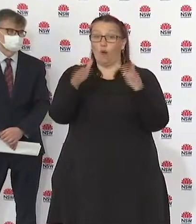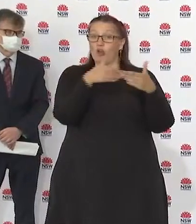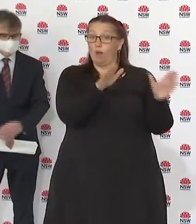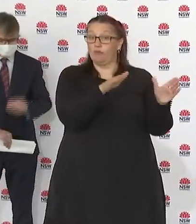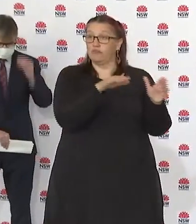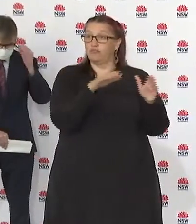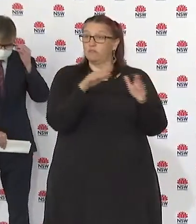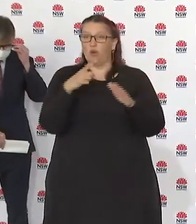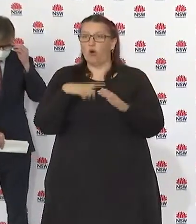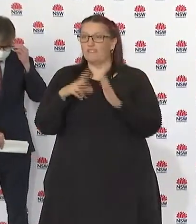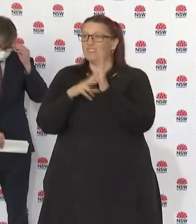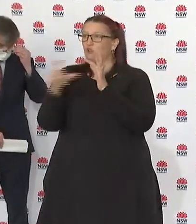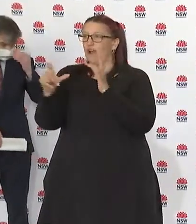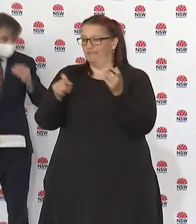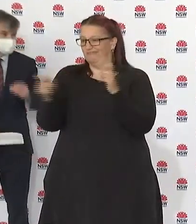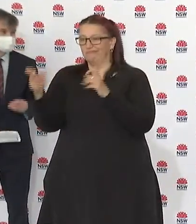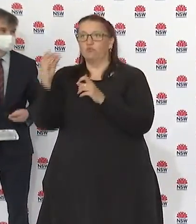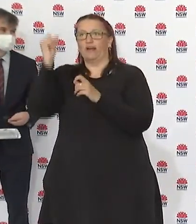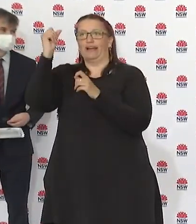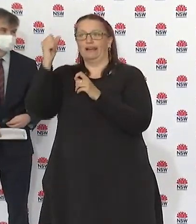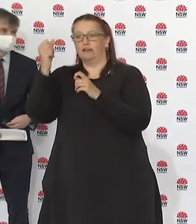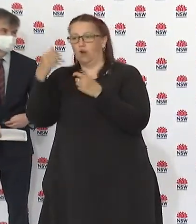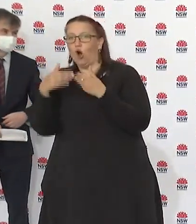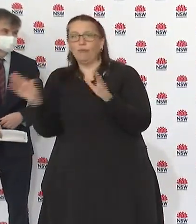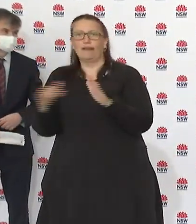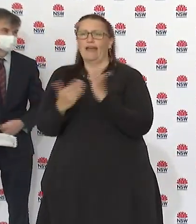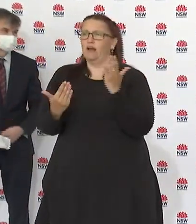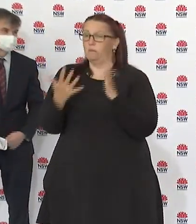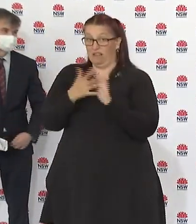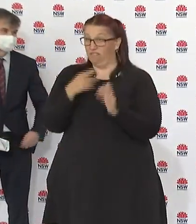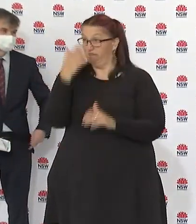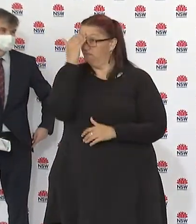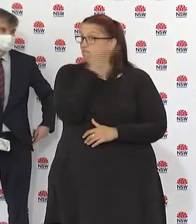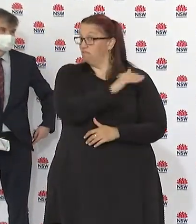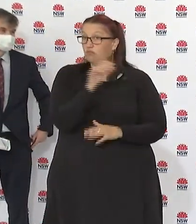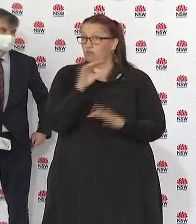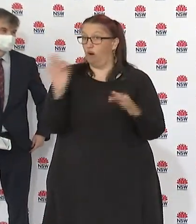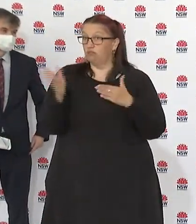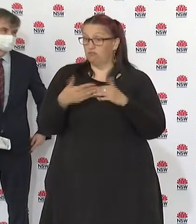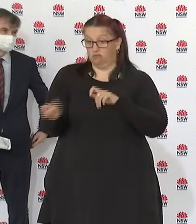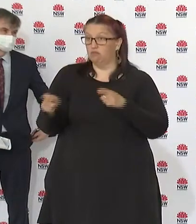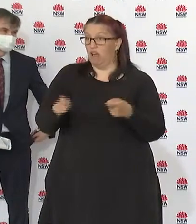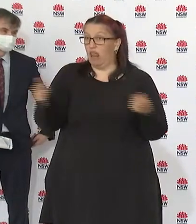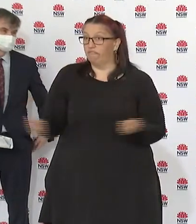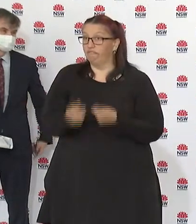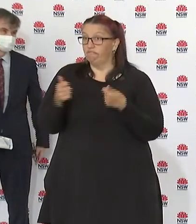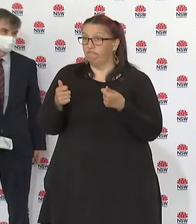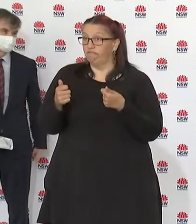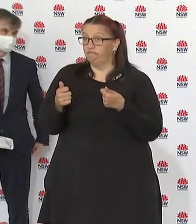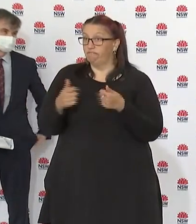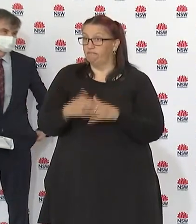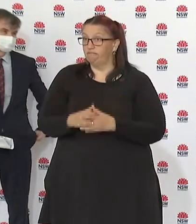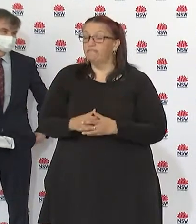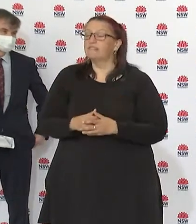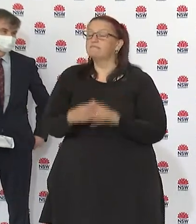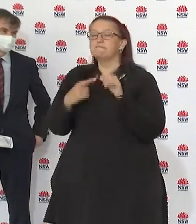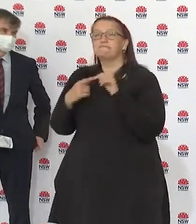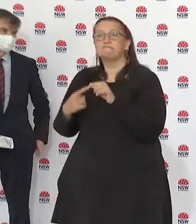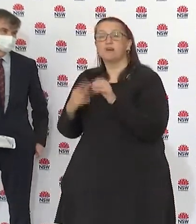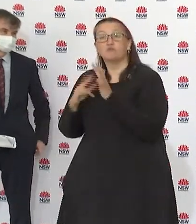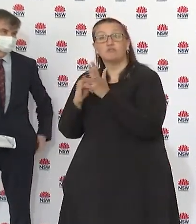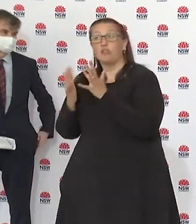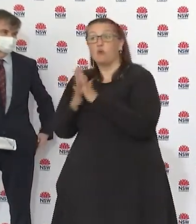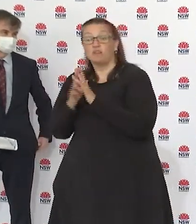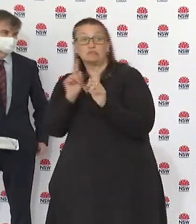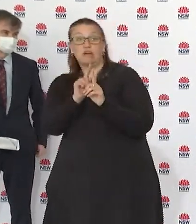Does that mean that you didn't lock down hard enough? Oh, look, we have our own course here in New South Wales, and we have a mission to keep